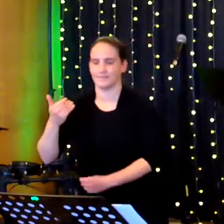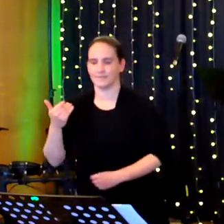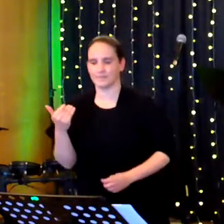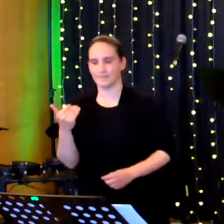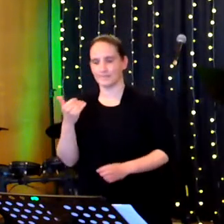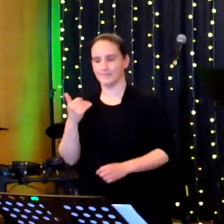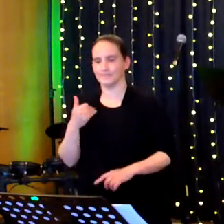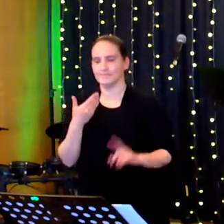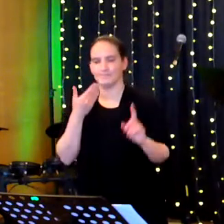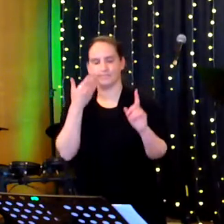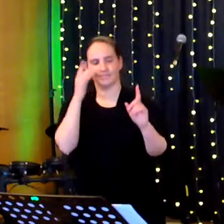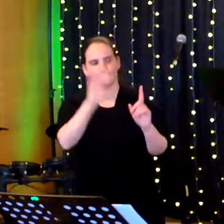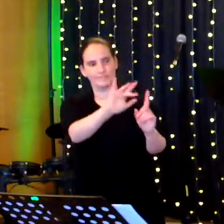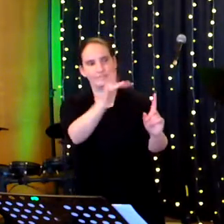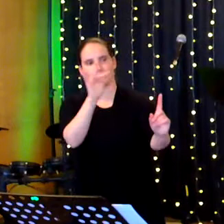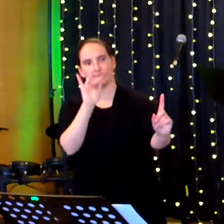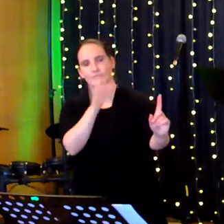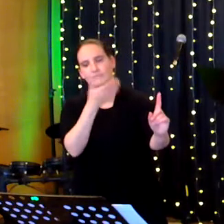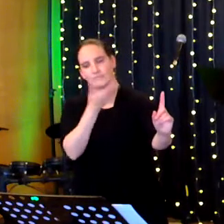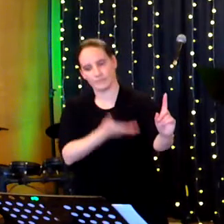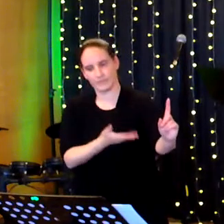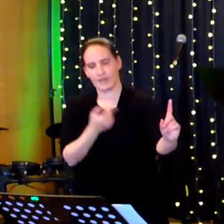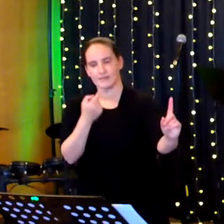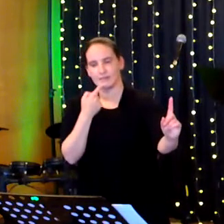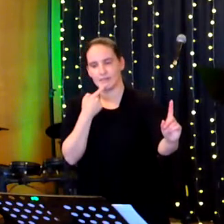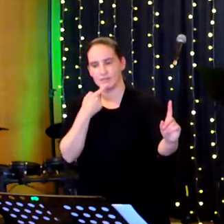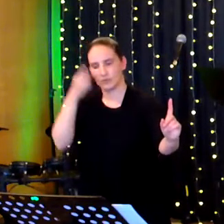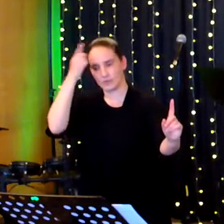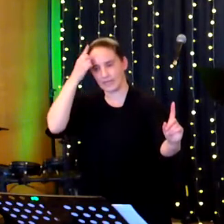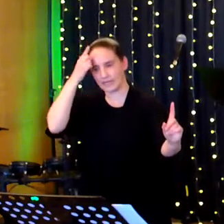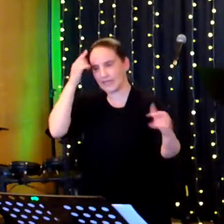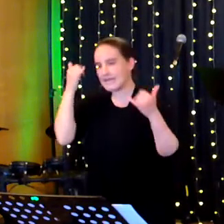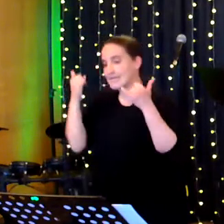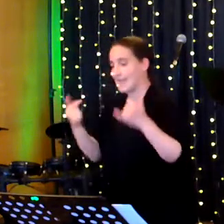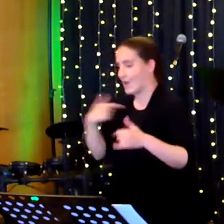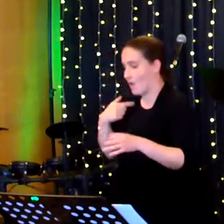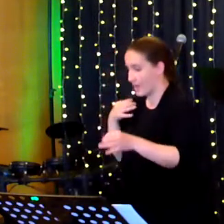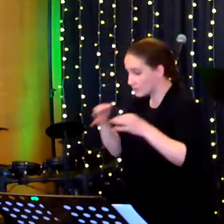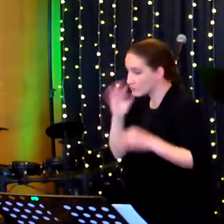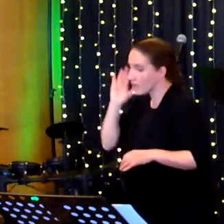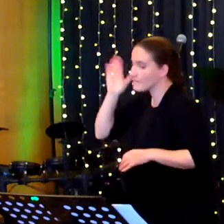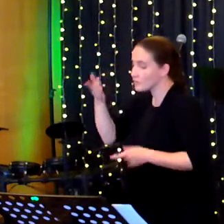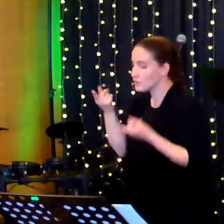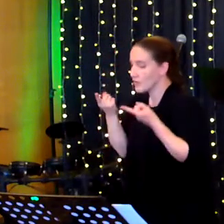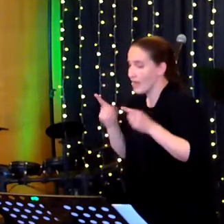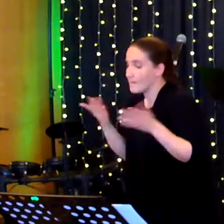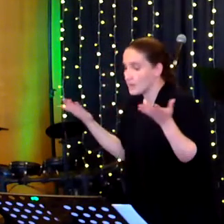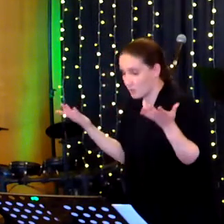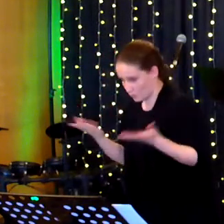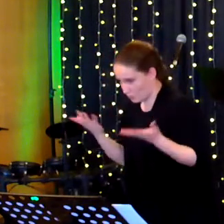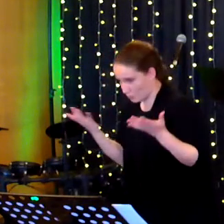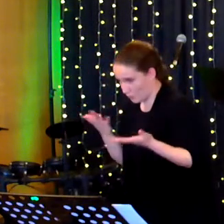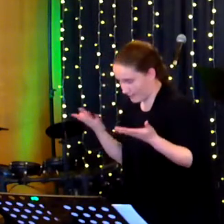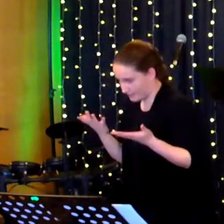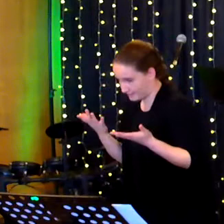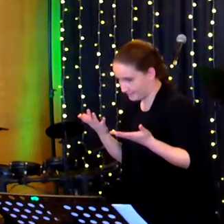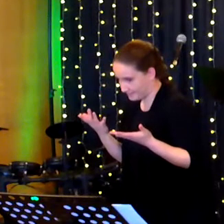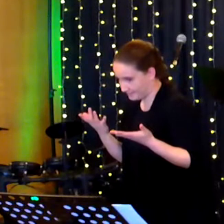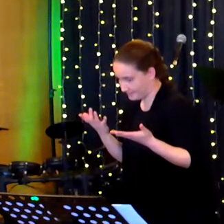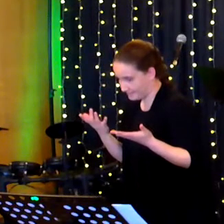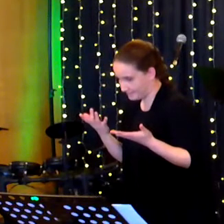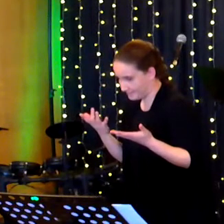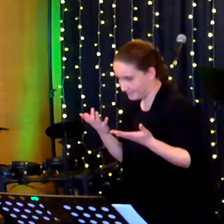And this heavenly being says to Daniel, "Now I am here to explain what will happen to your people in the future. For this